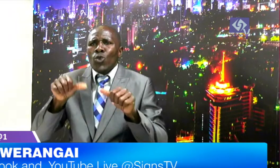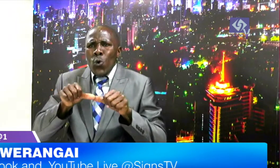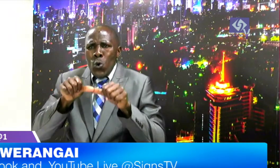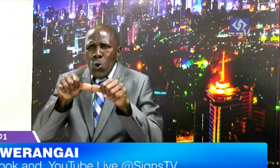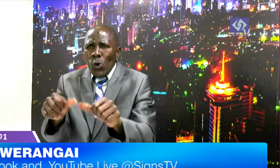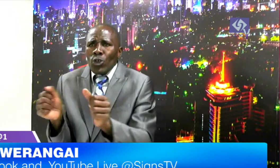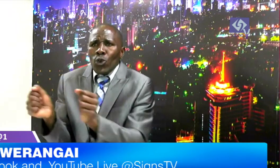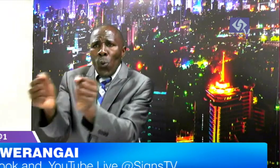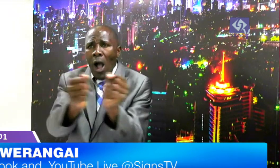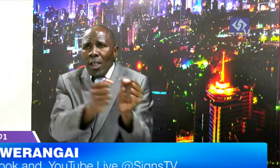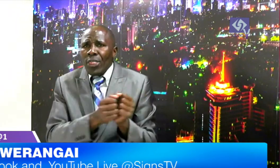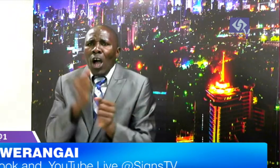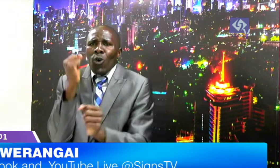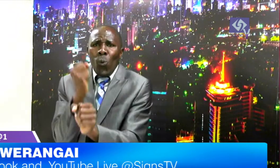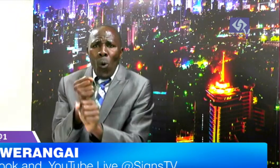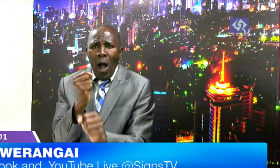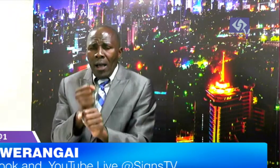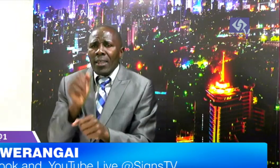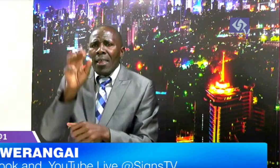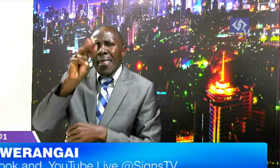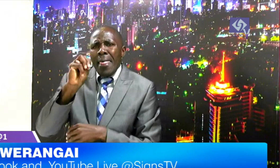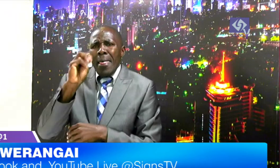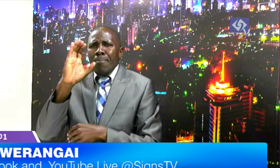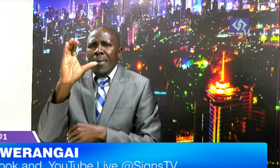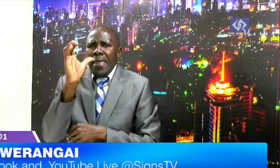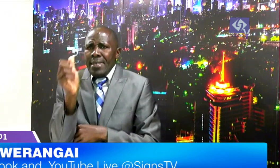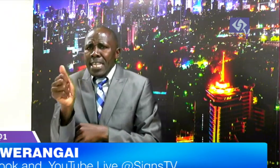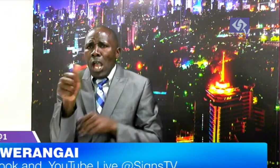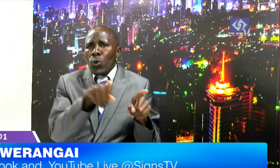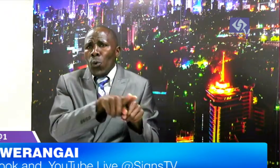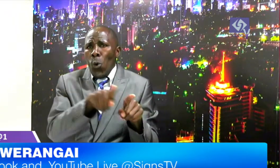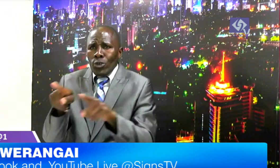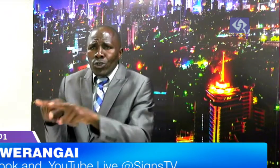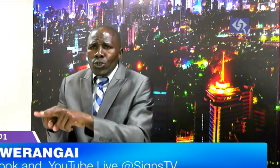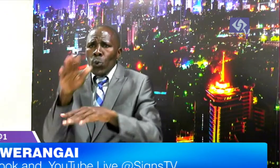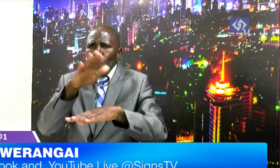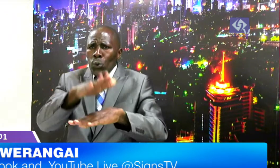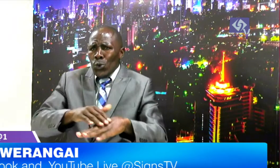The MCAs also called on the governor